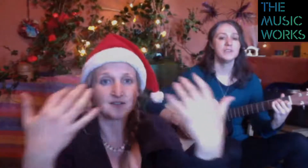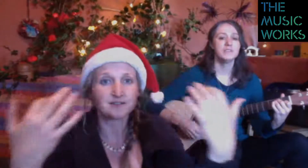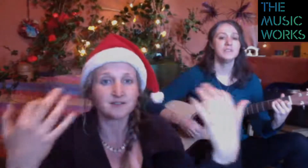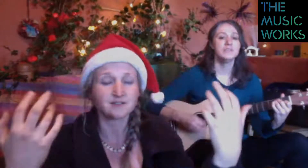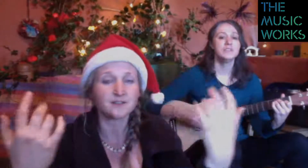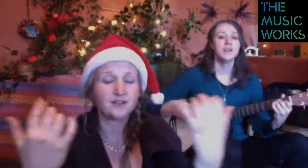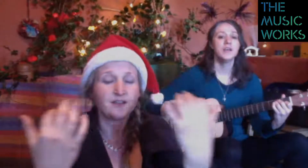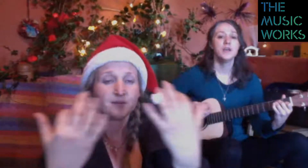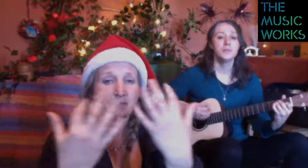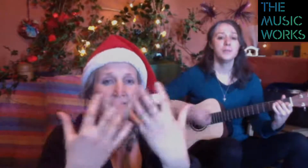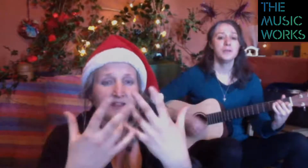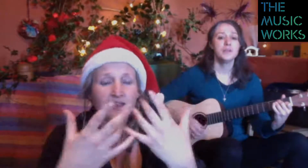Christmases be